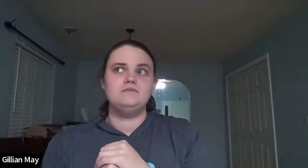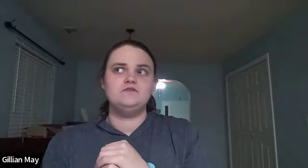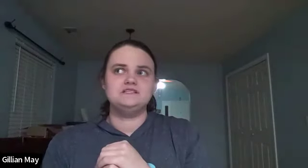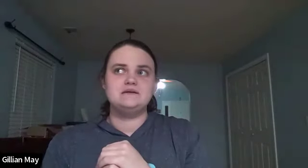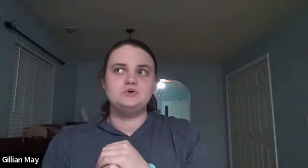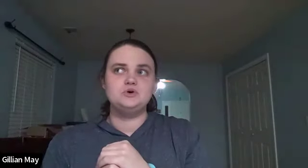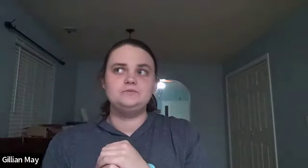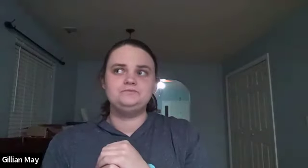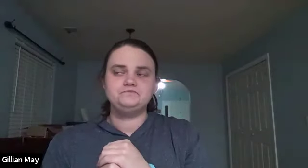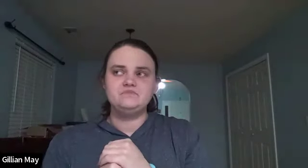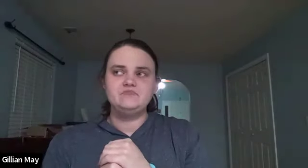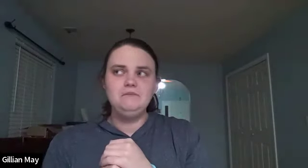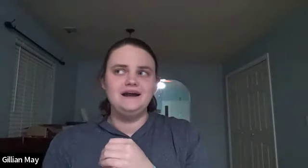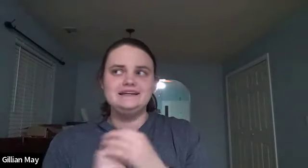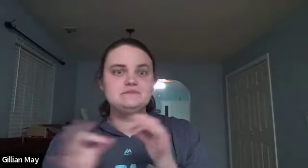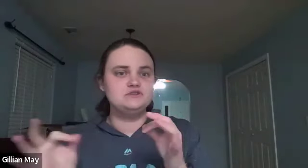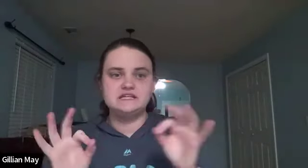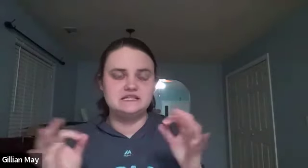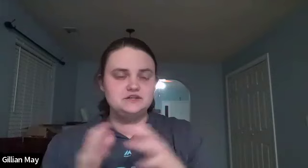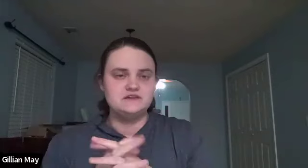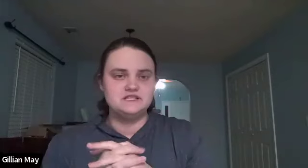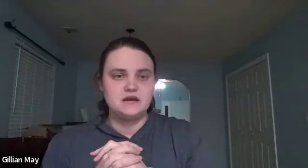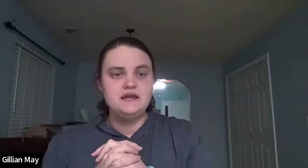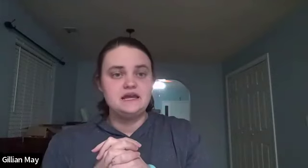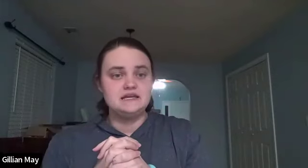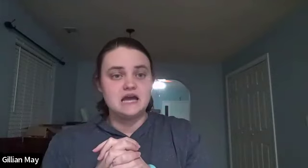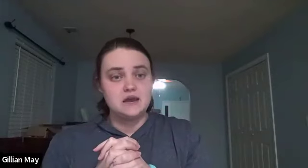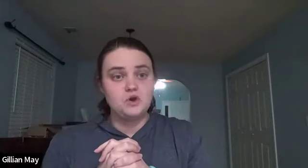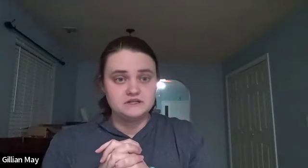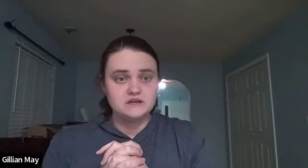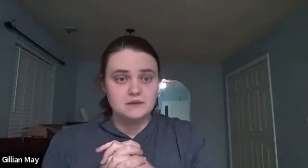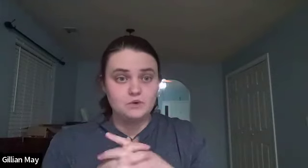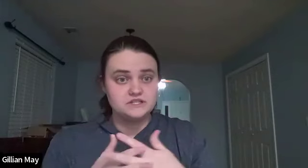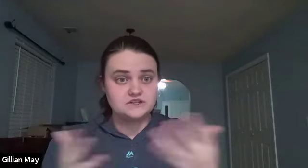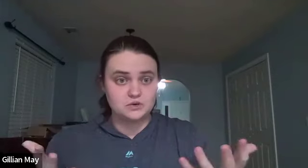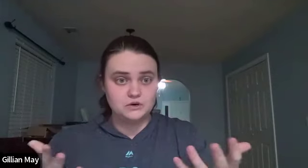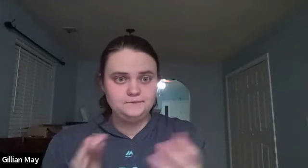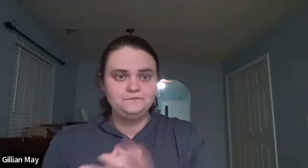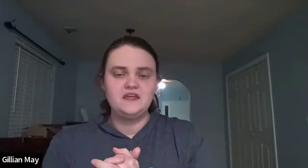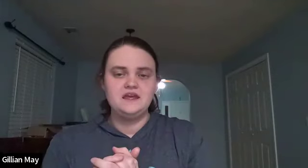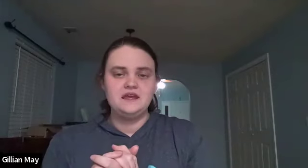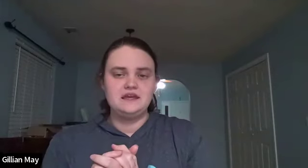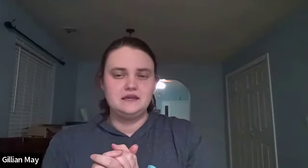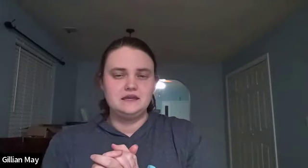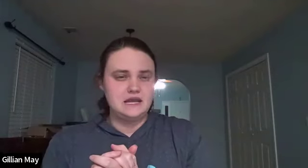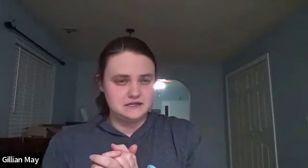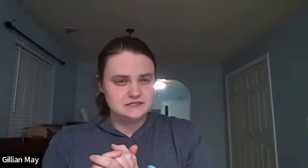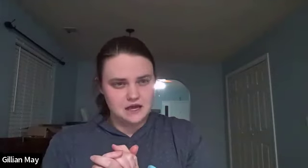for example, my example sentence I use every time is I'm going to the store. In